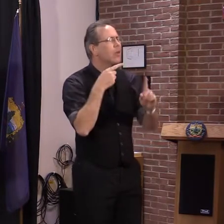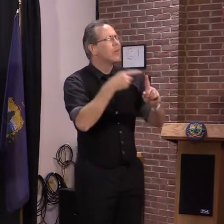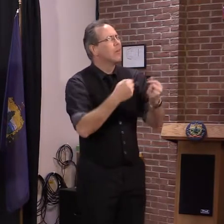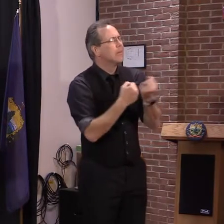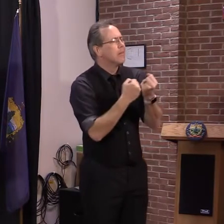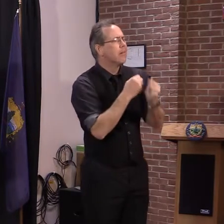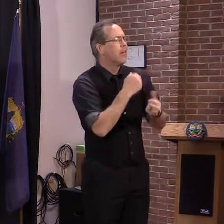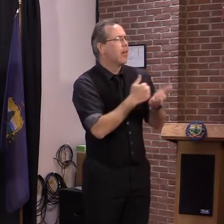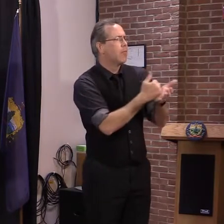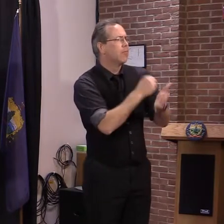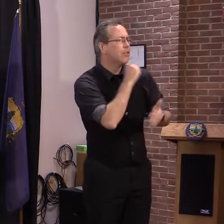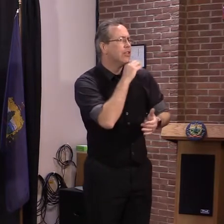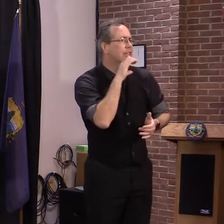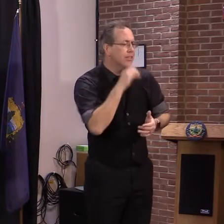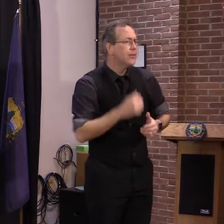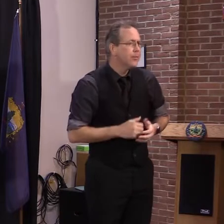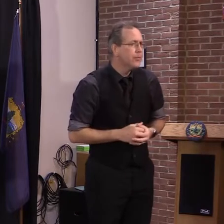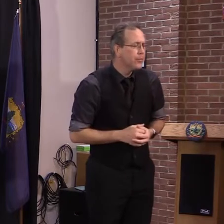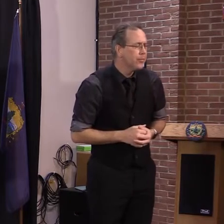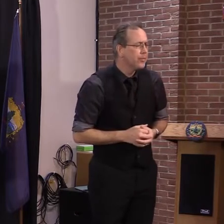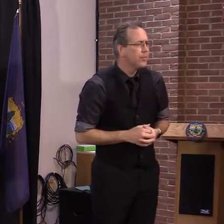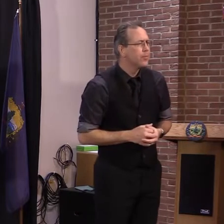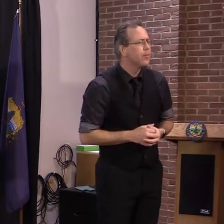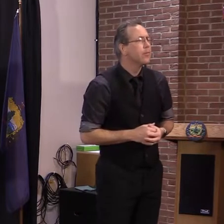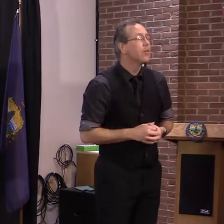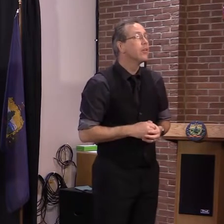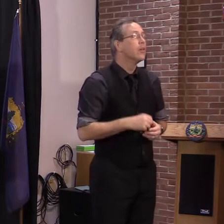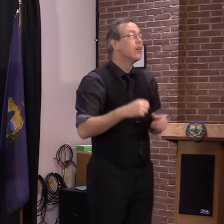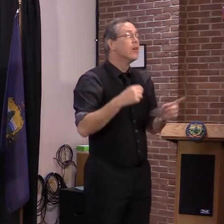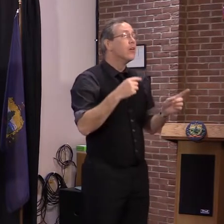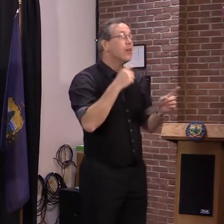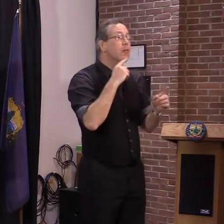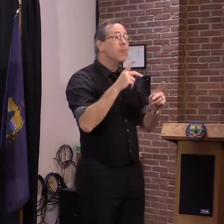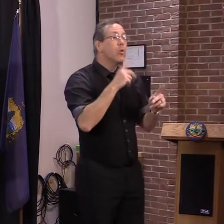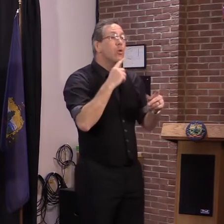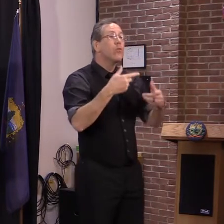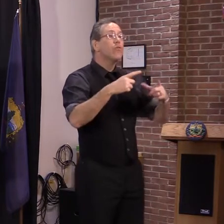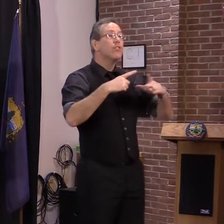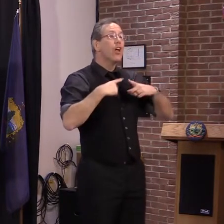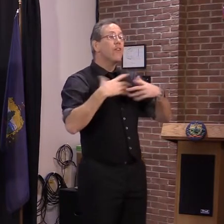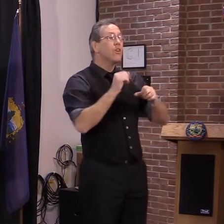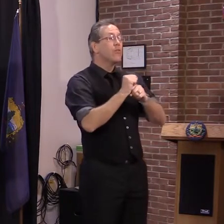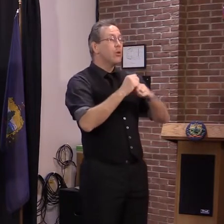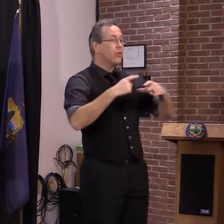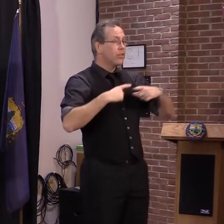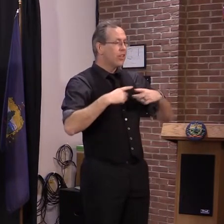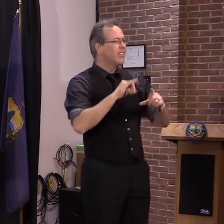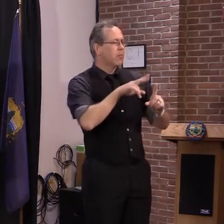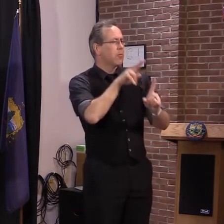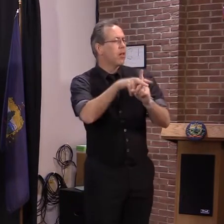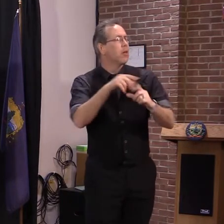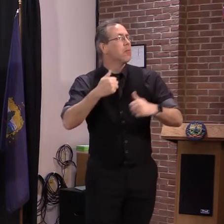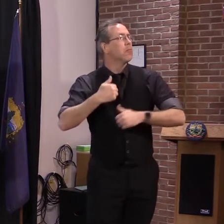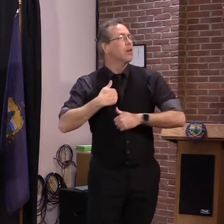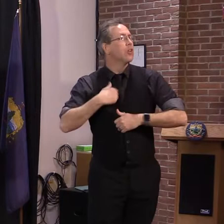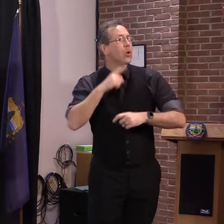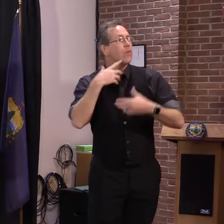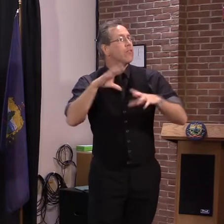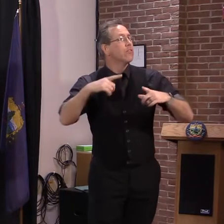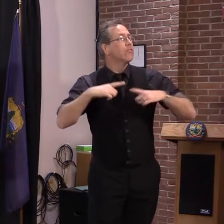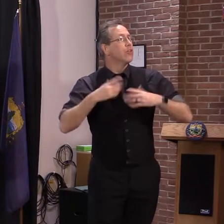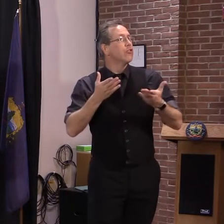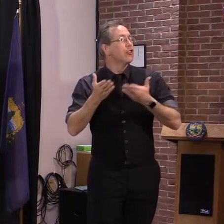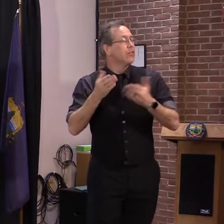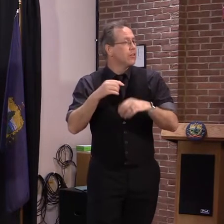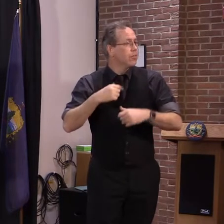And along the same lines of helping retirees, the governor has proposed exempting all military retirement pay from state income tax.